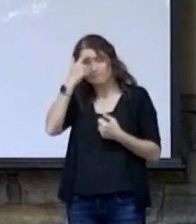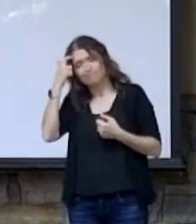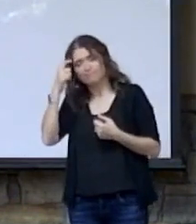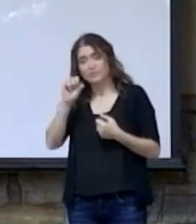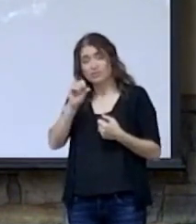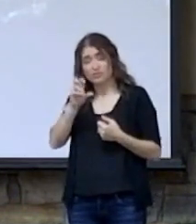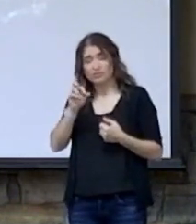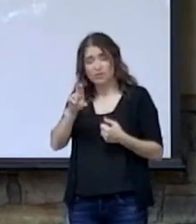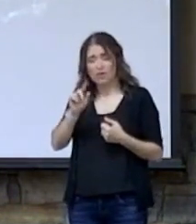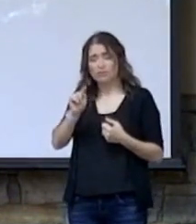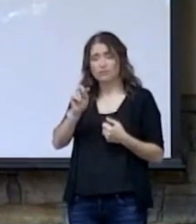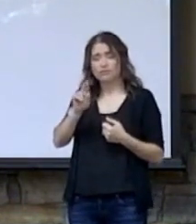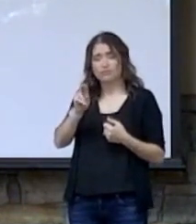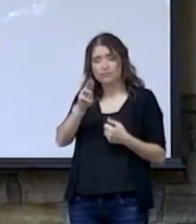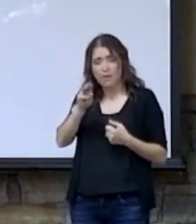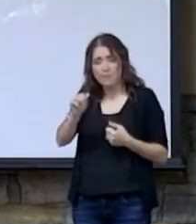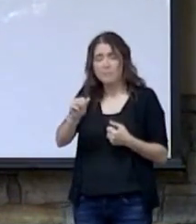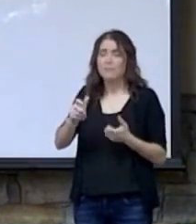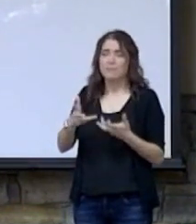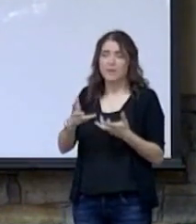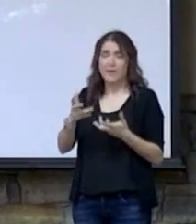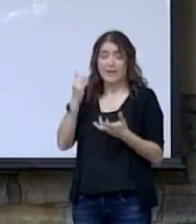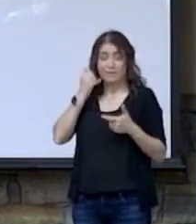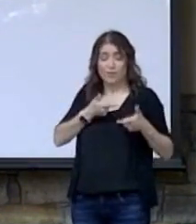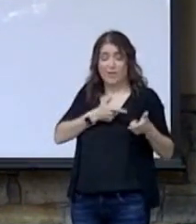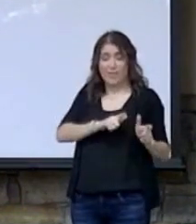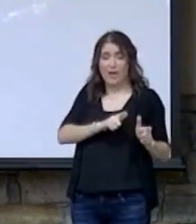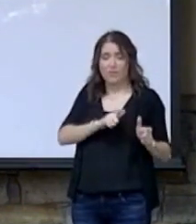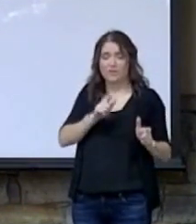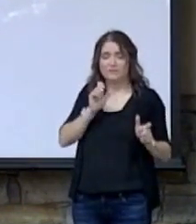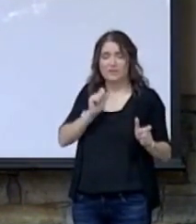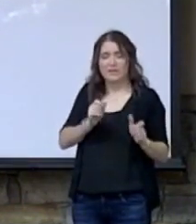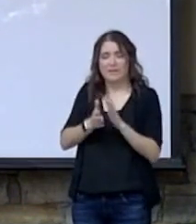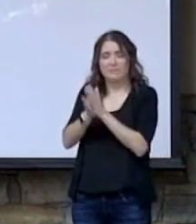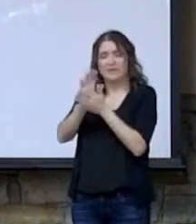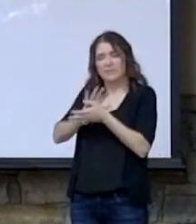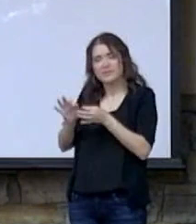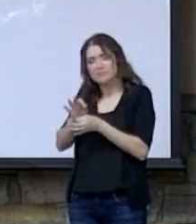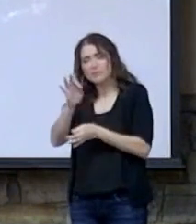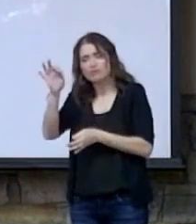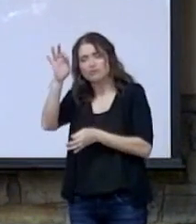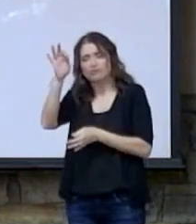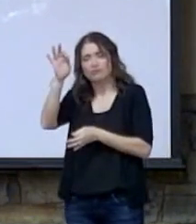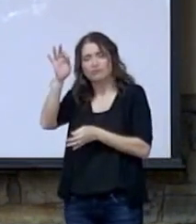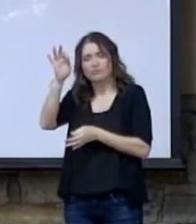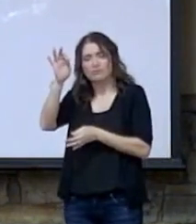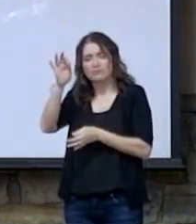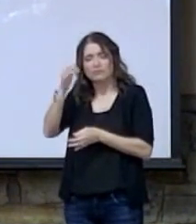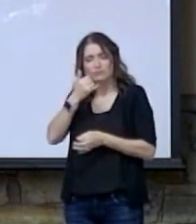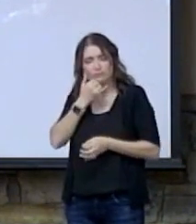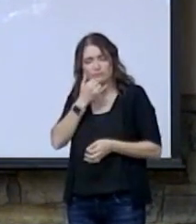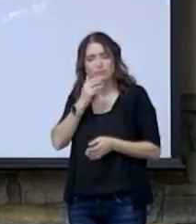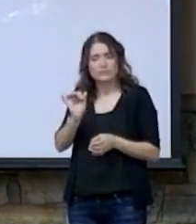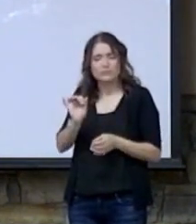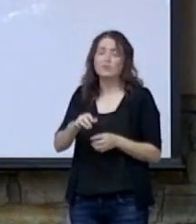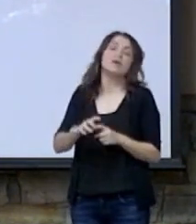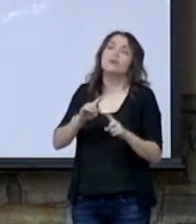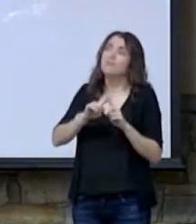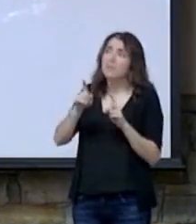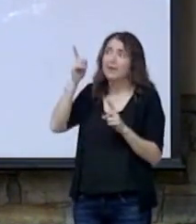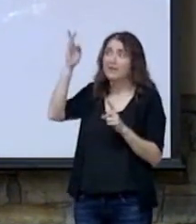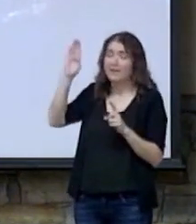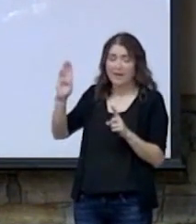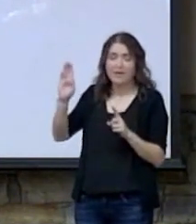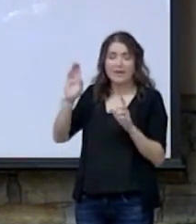we allow that baggage to turn into spiritual scars. But David says God has the ability not just to